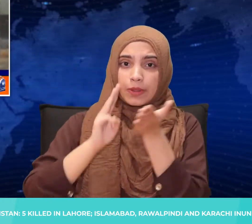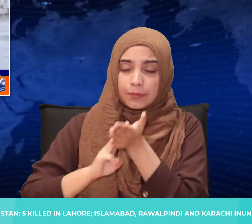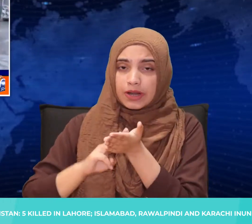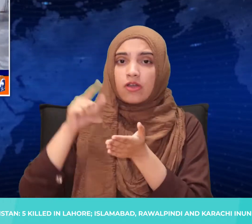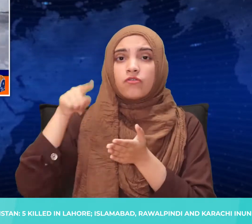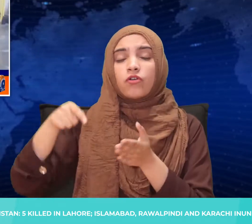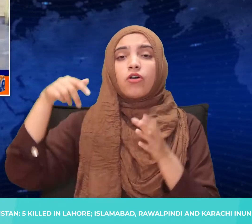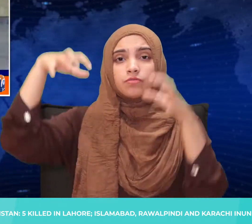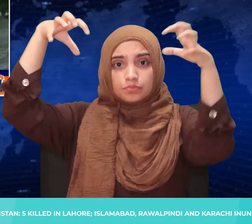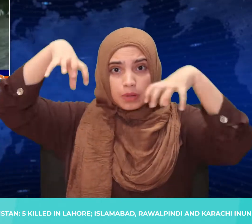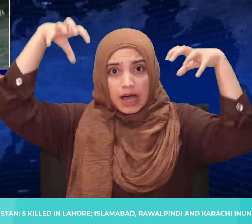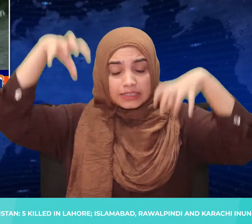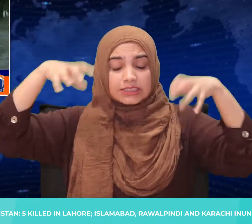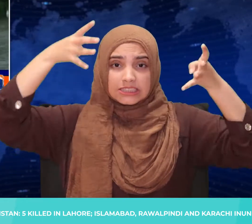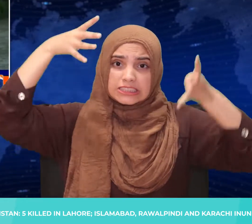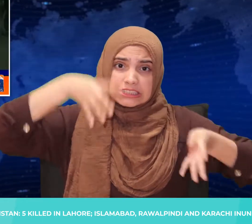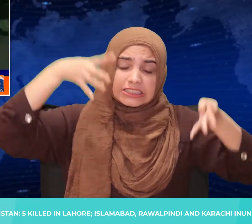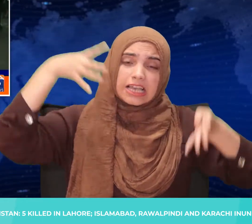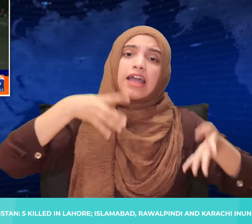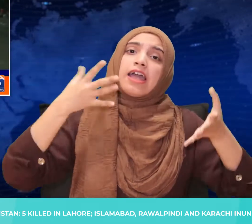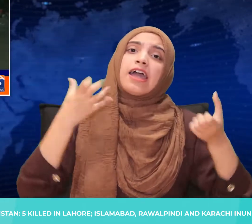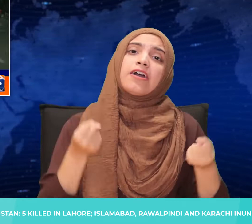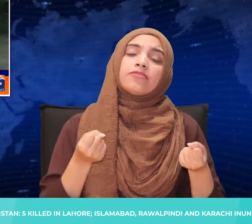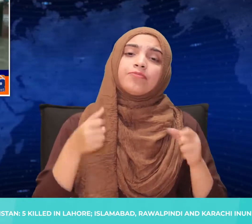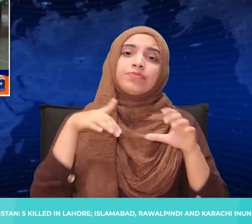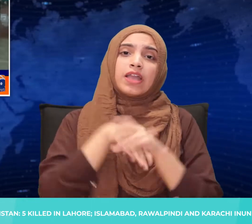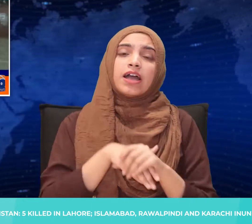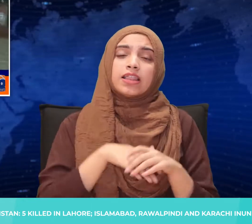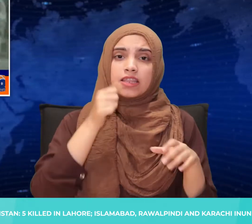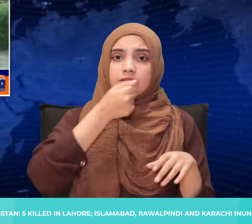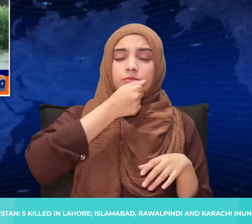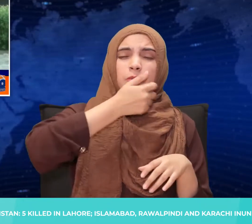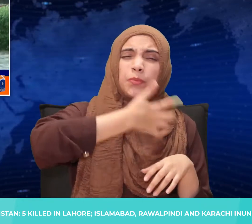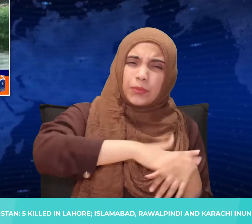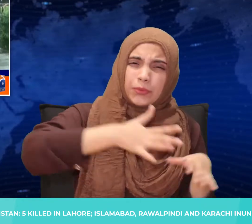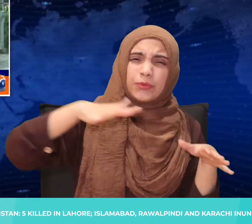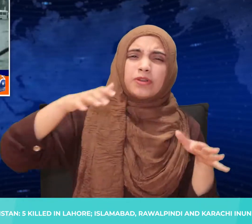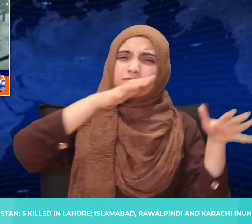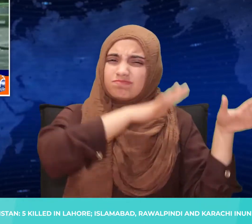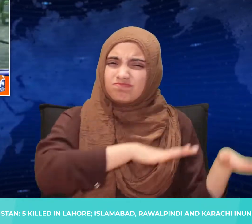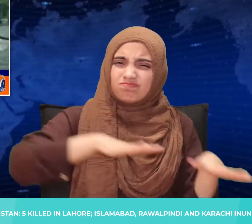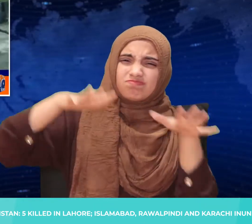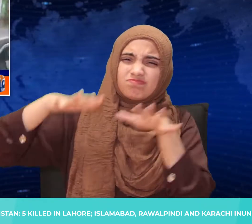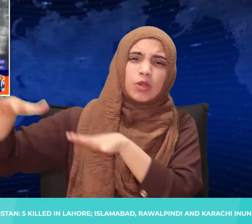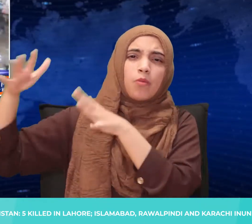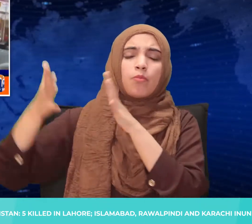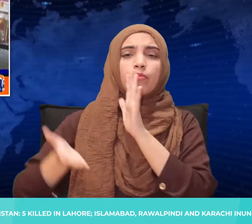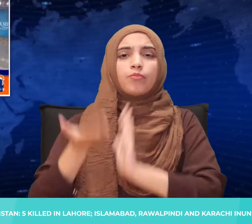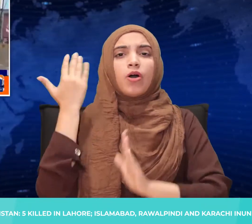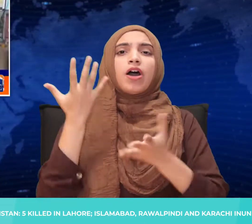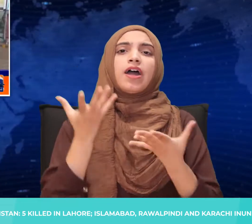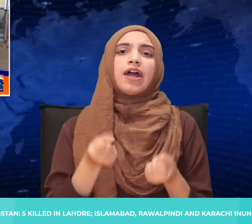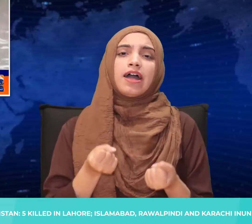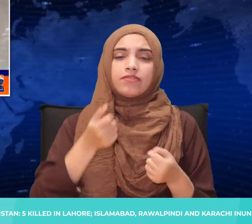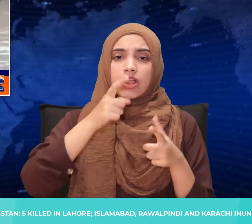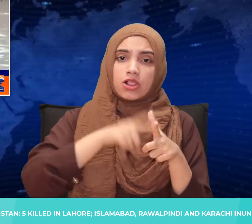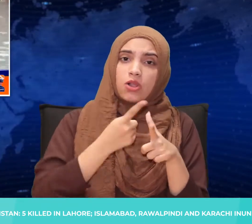Several areas across the Lahore city were flooded with rainwater. However, the water was